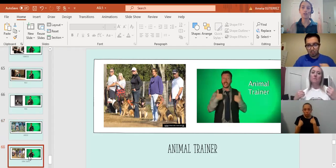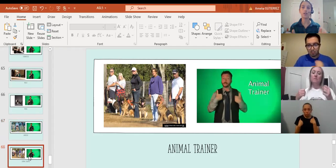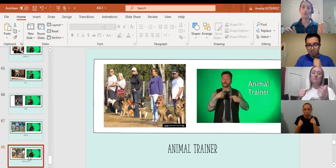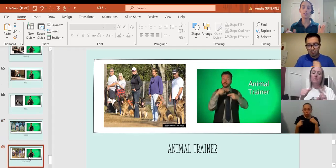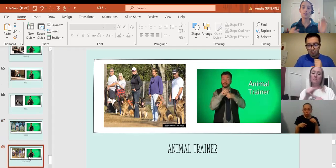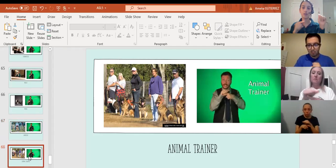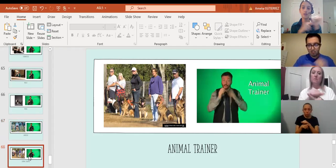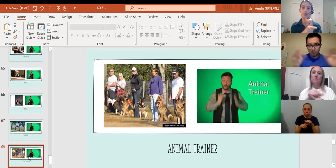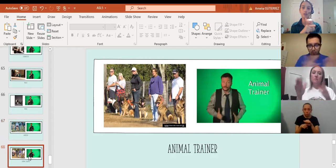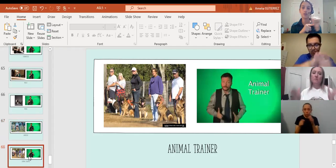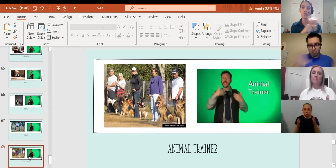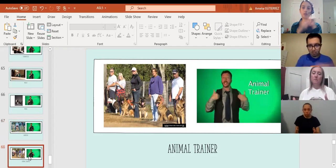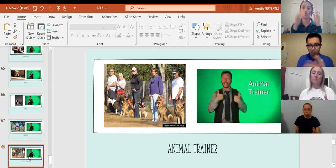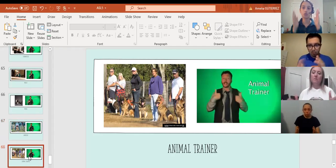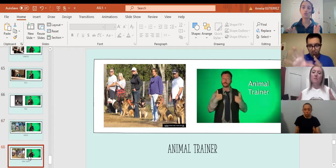trainer,